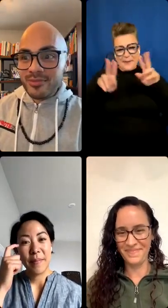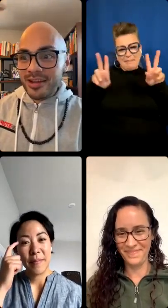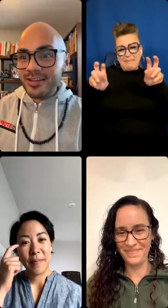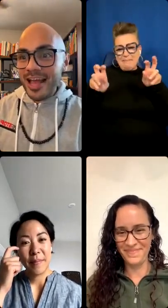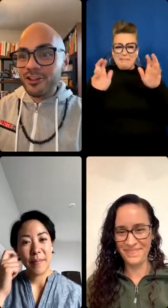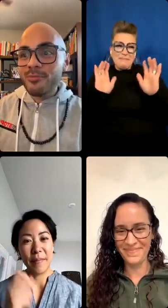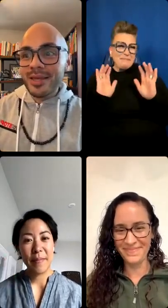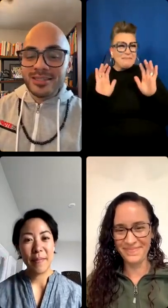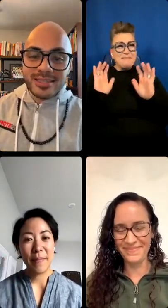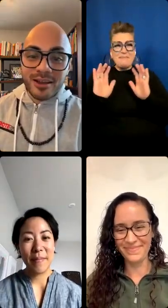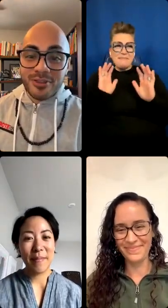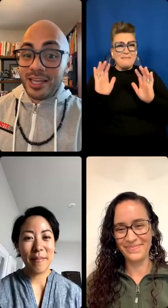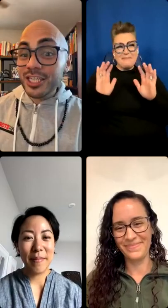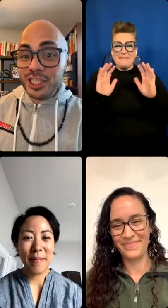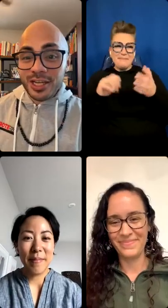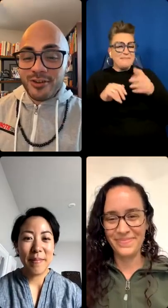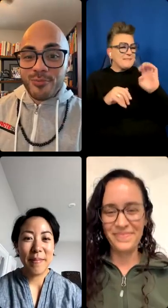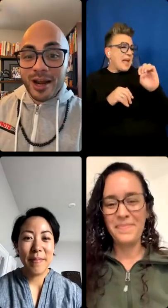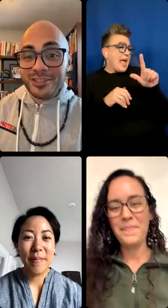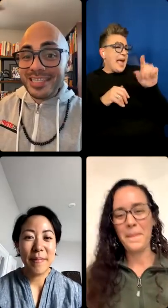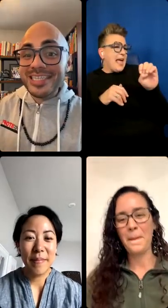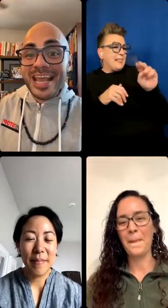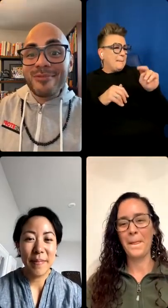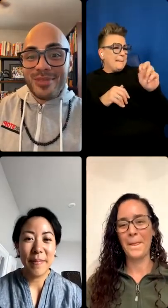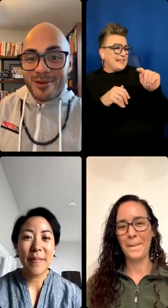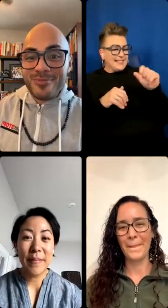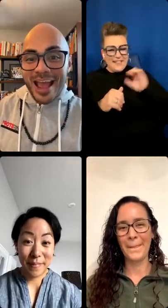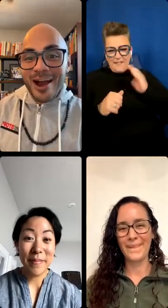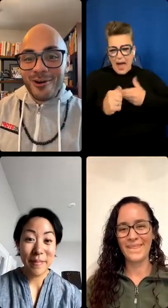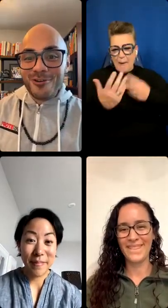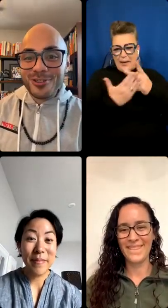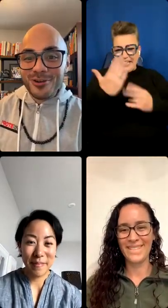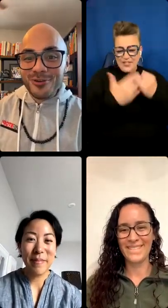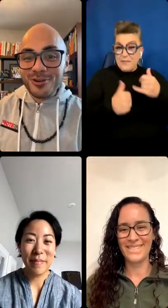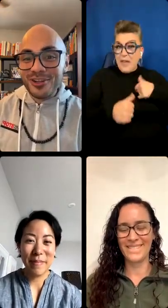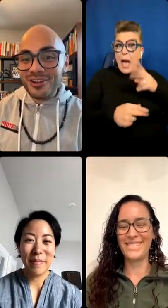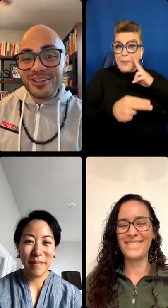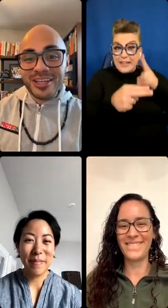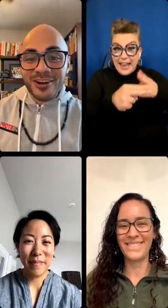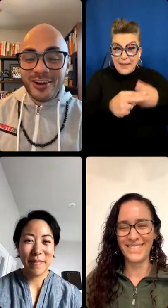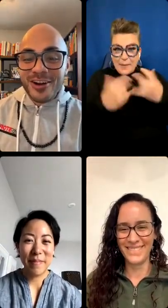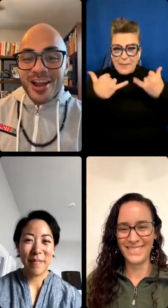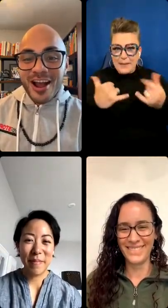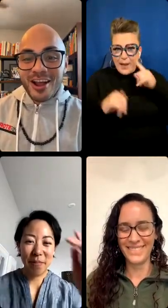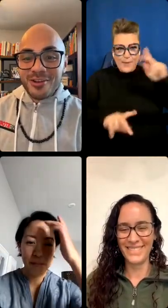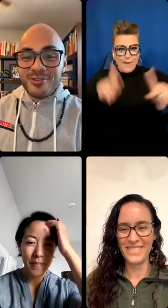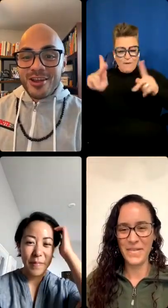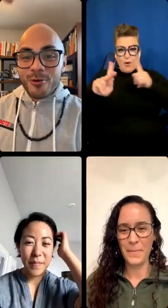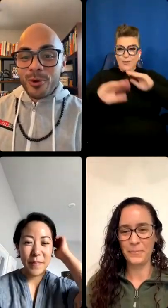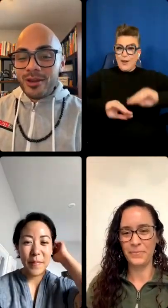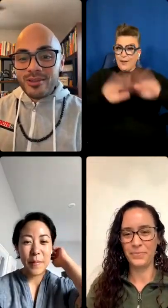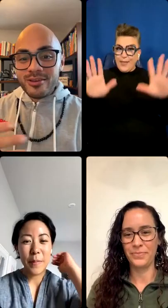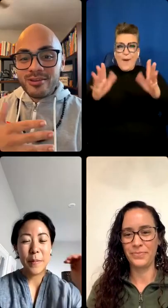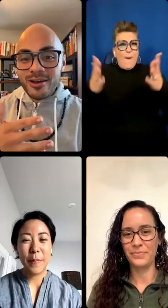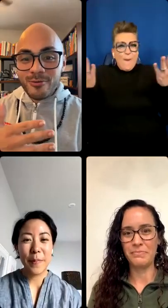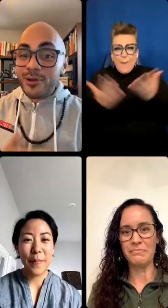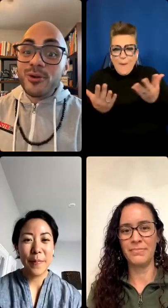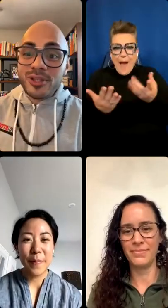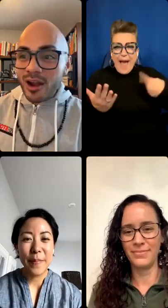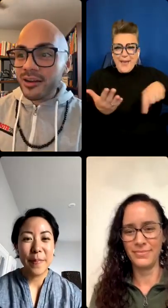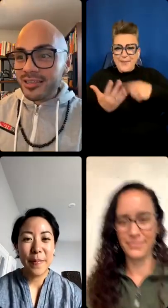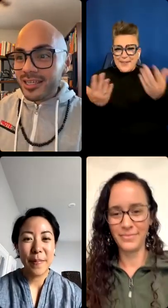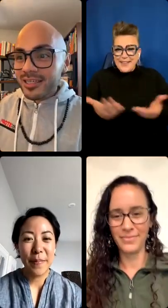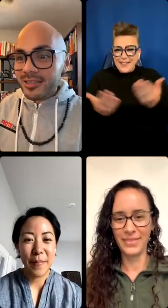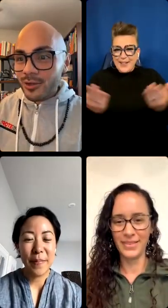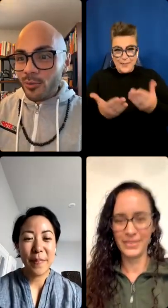the kind of elements of the initiative, but I'll just name them now so folks are clear on what